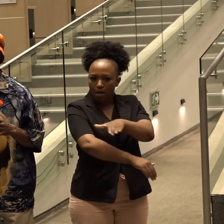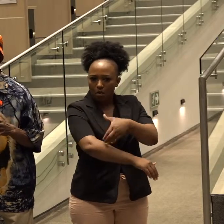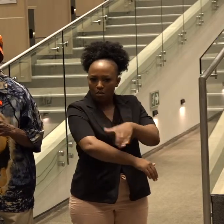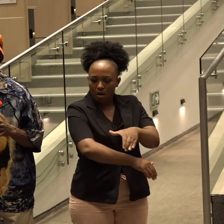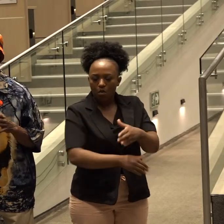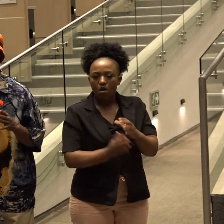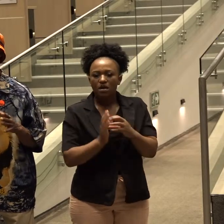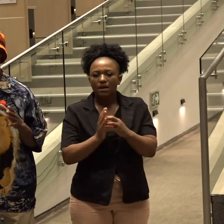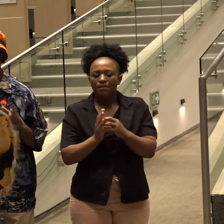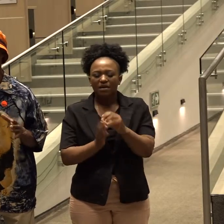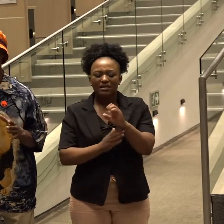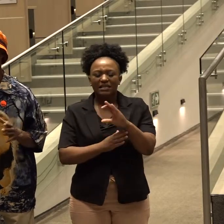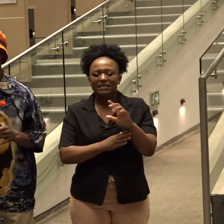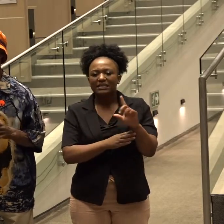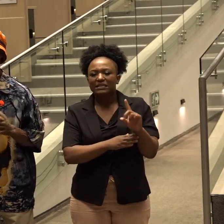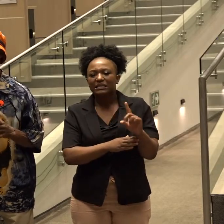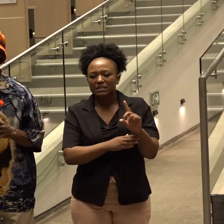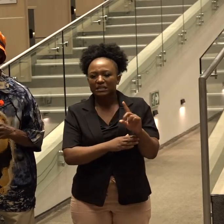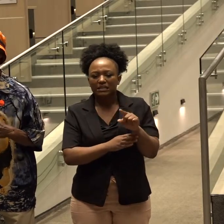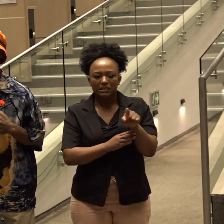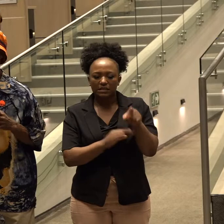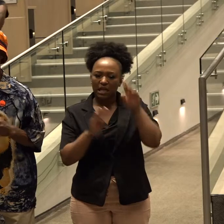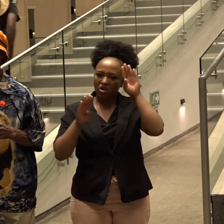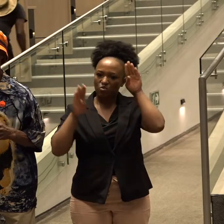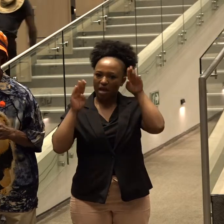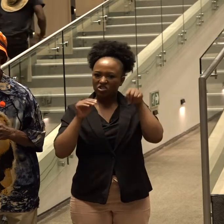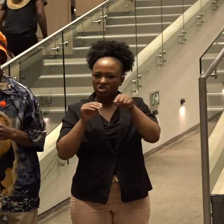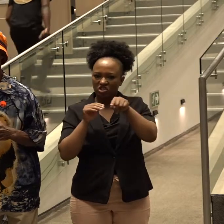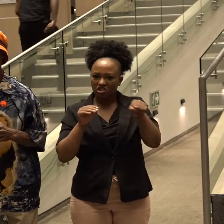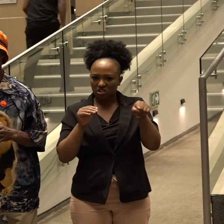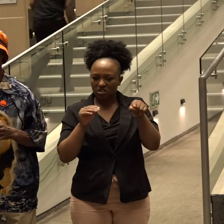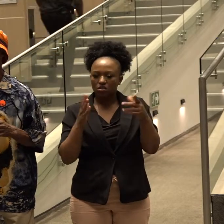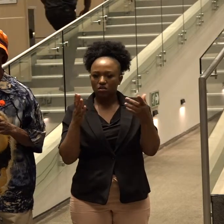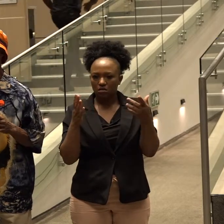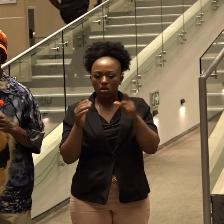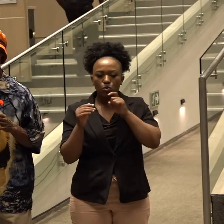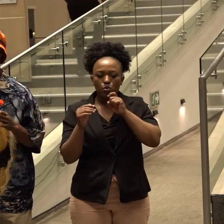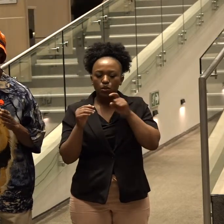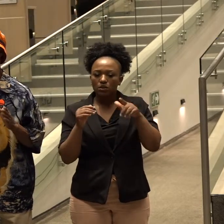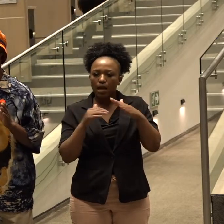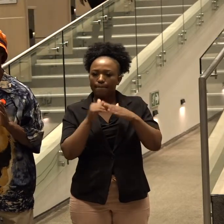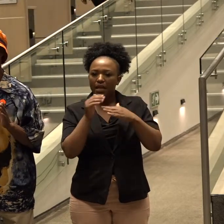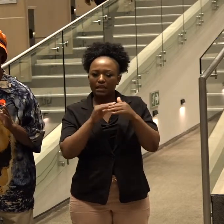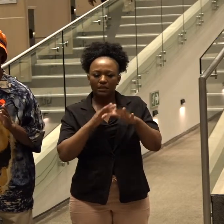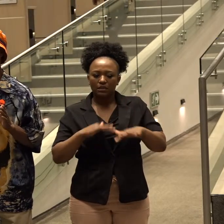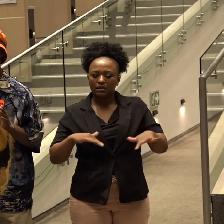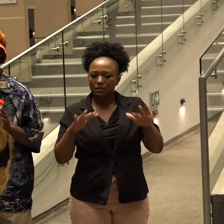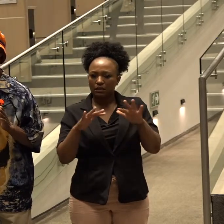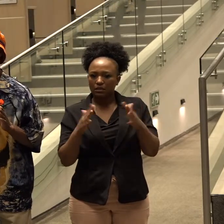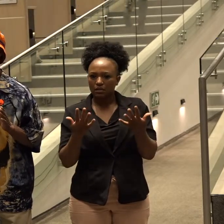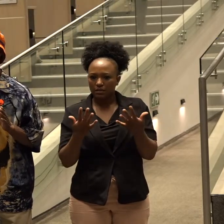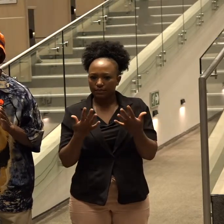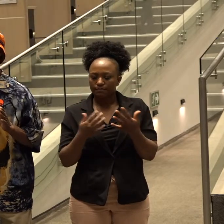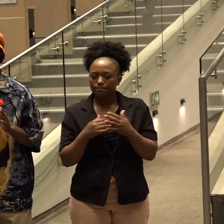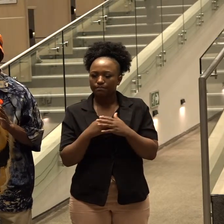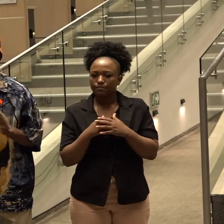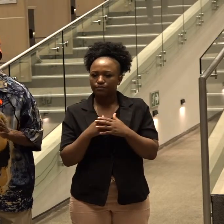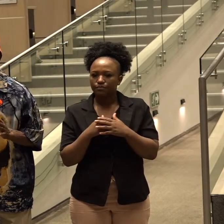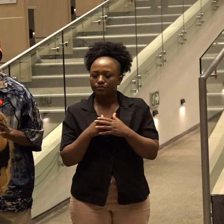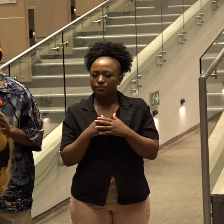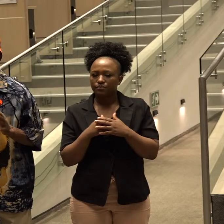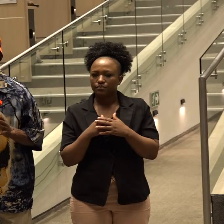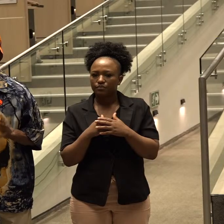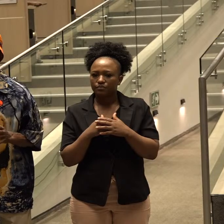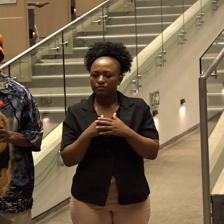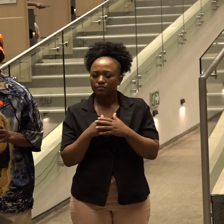ects and stuff like that but that facilities as uh uh